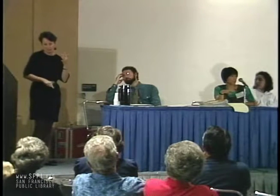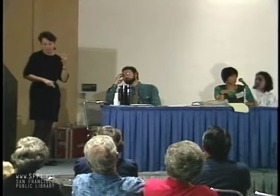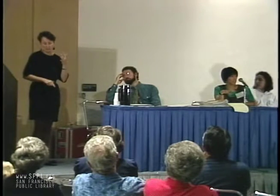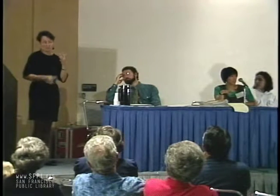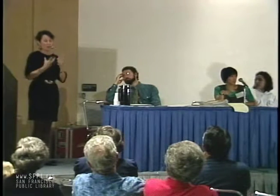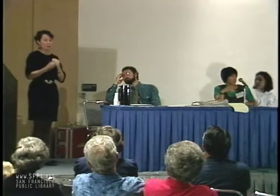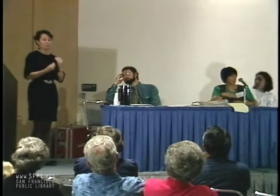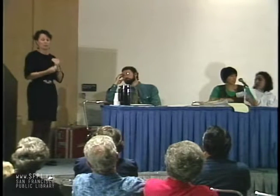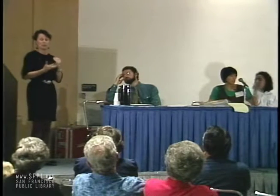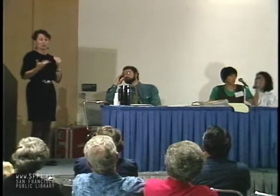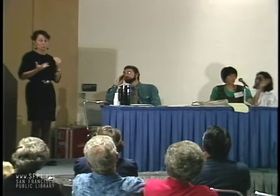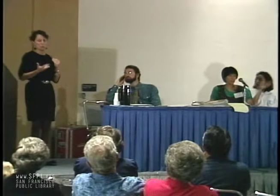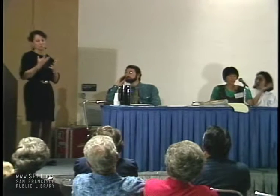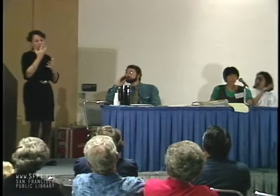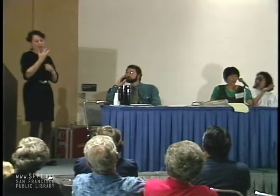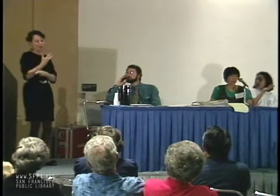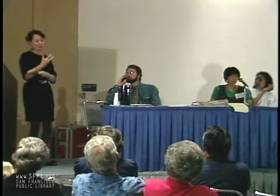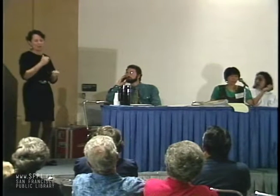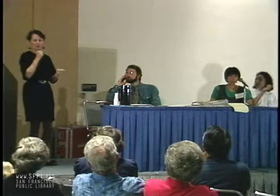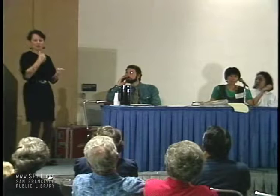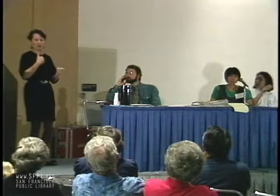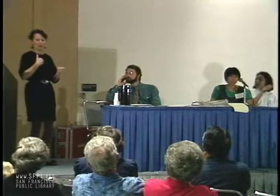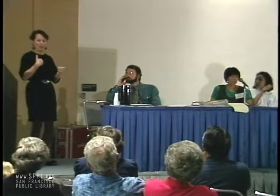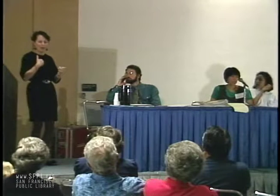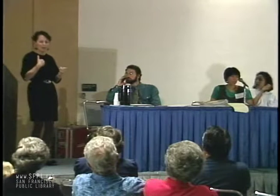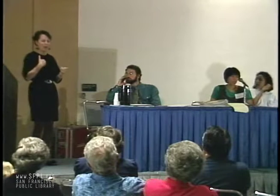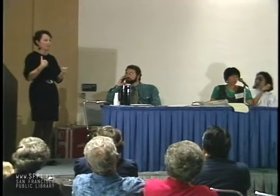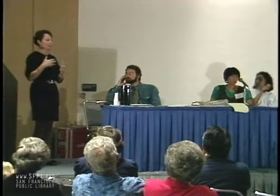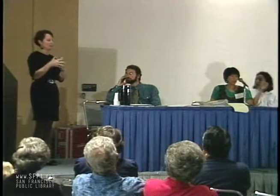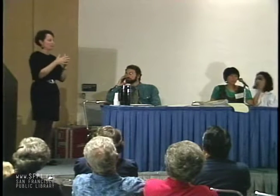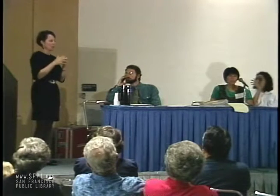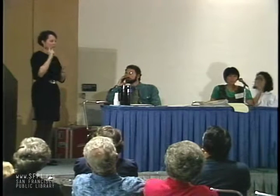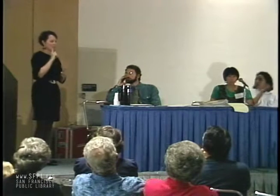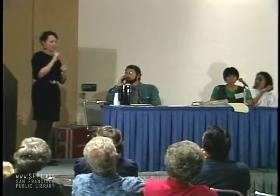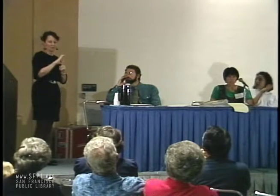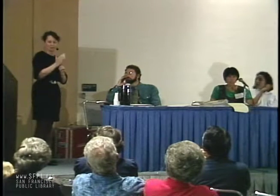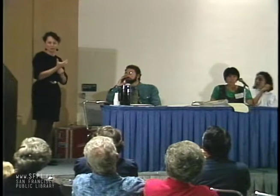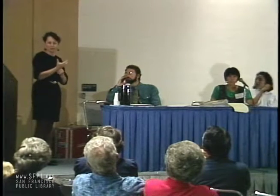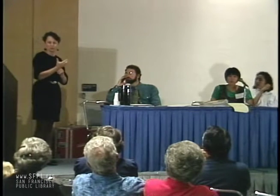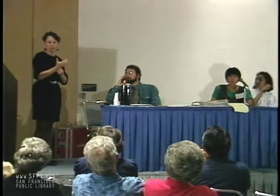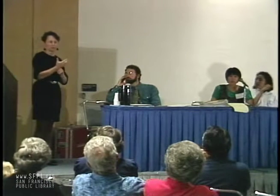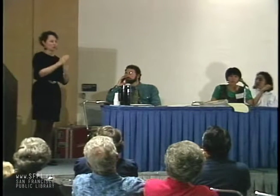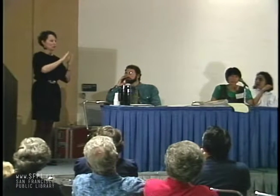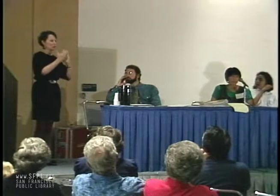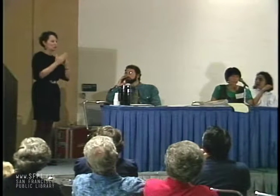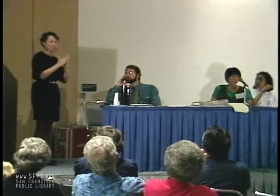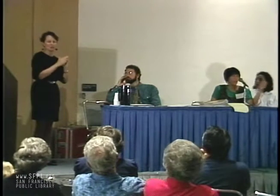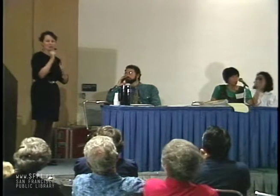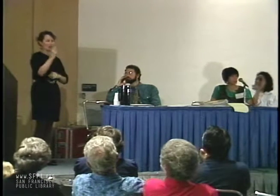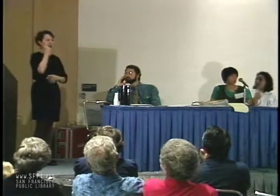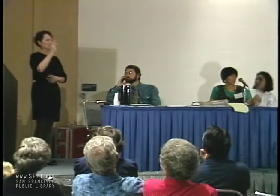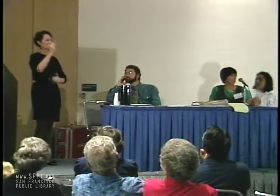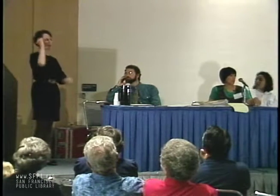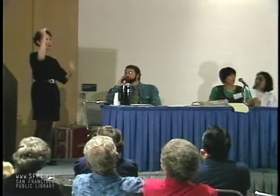is sad, because they do not then get access to the American deaf culture community adult role models. And they do need to have